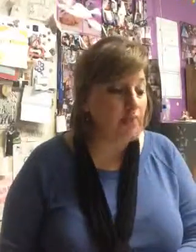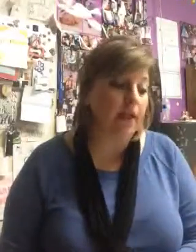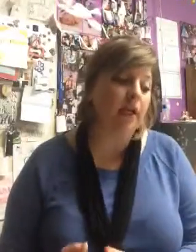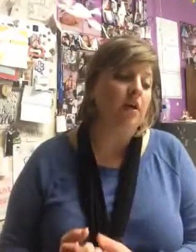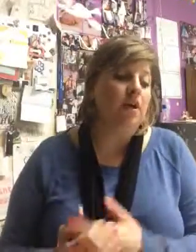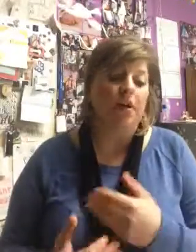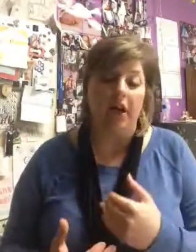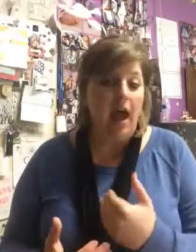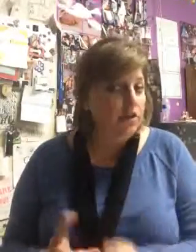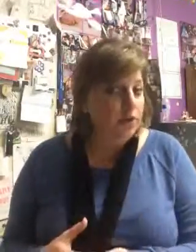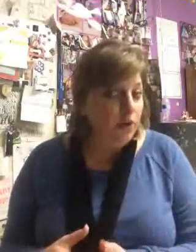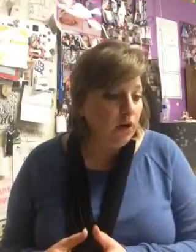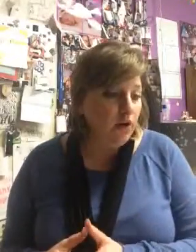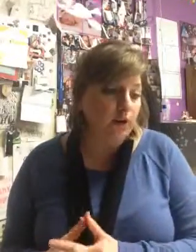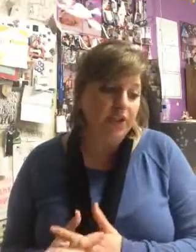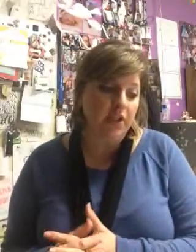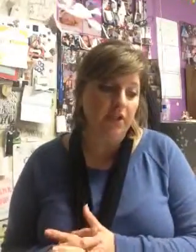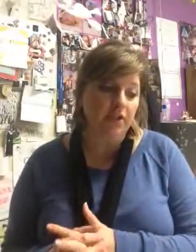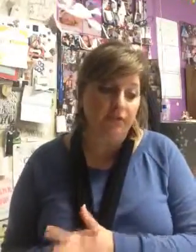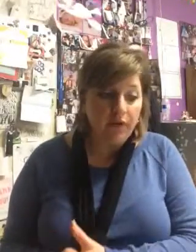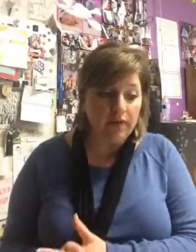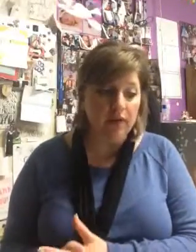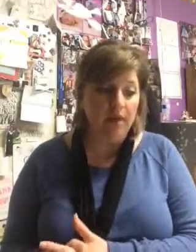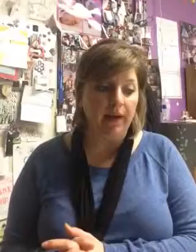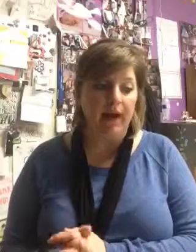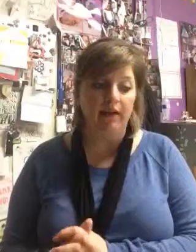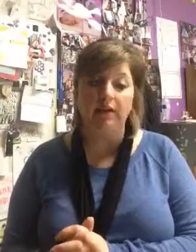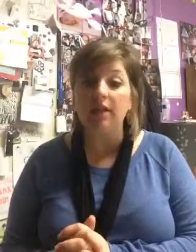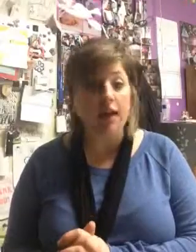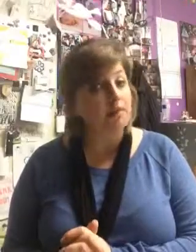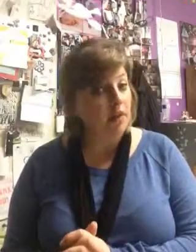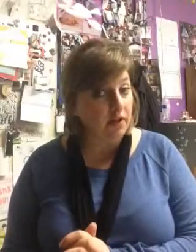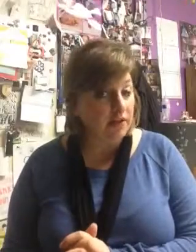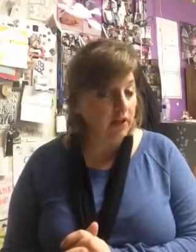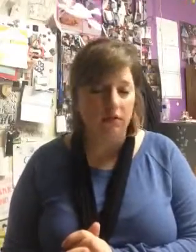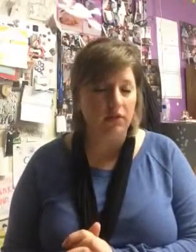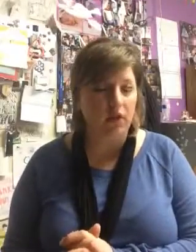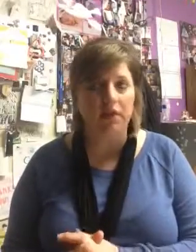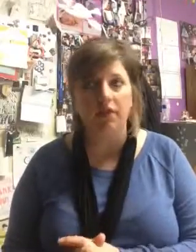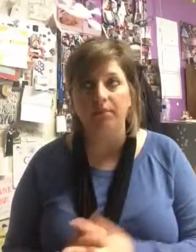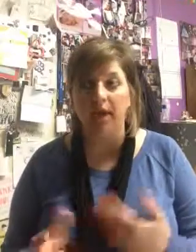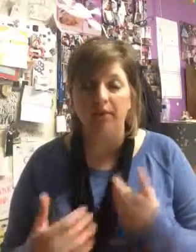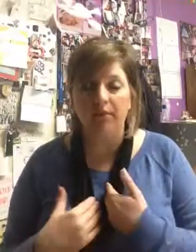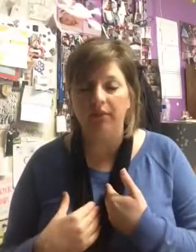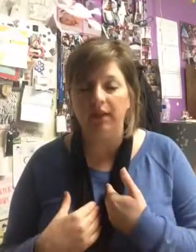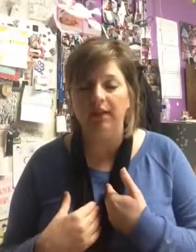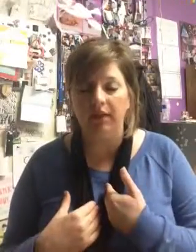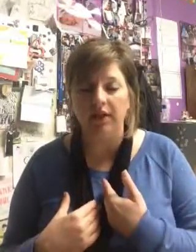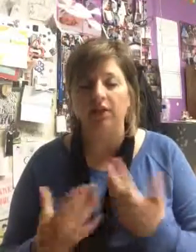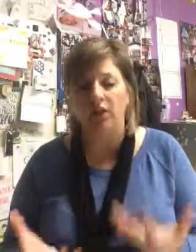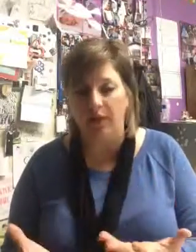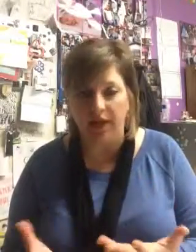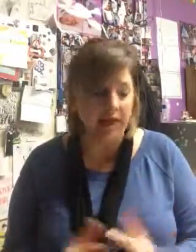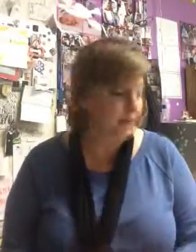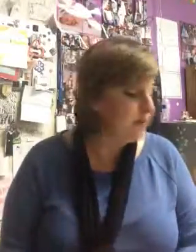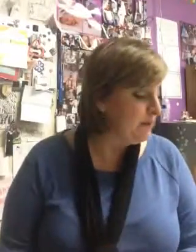topic. You're going to ask a rhetorical question to focus the topic, and then list items on the left. For me, it's the left hand. It's on the weak hand.